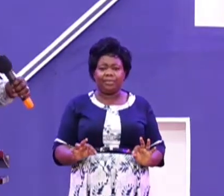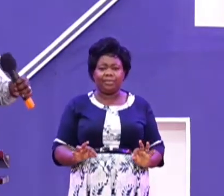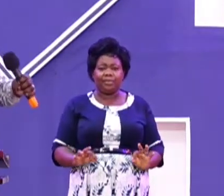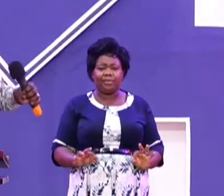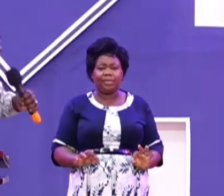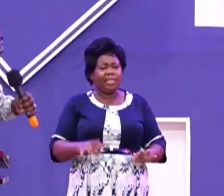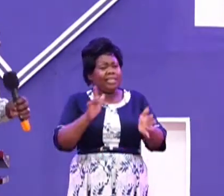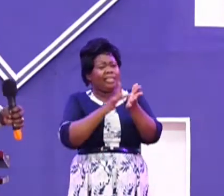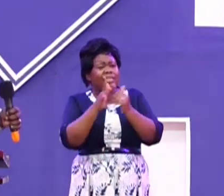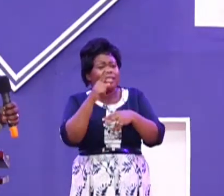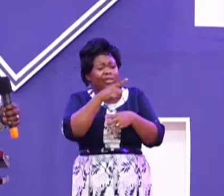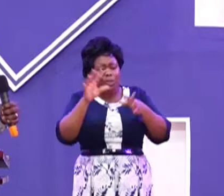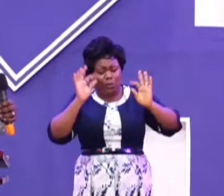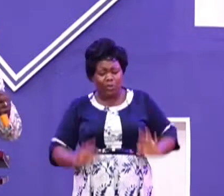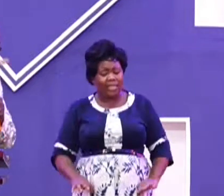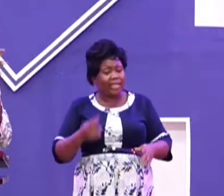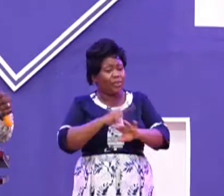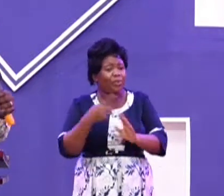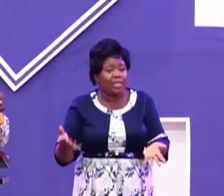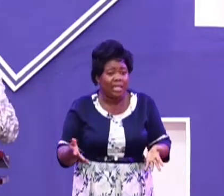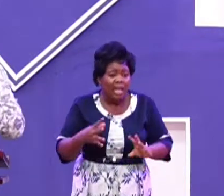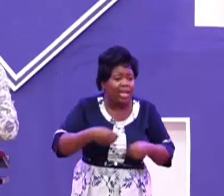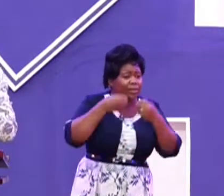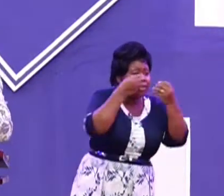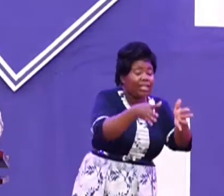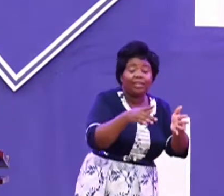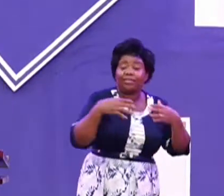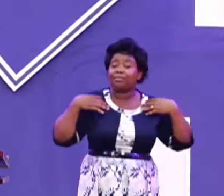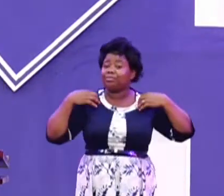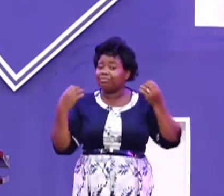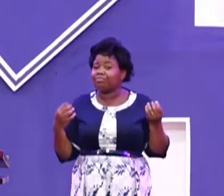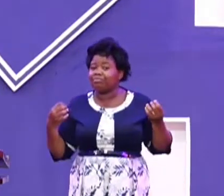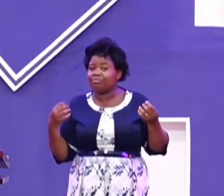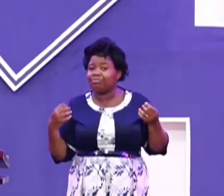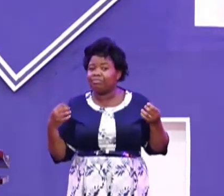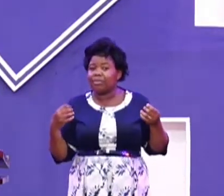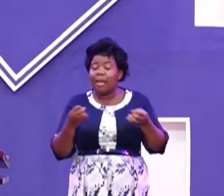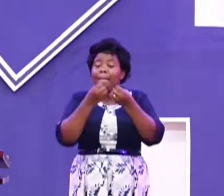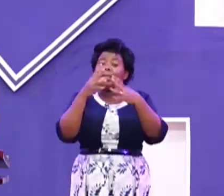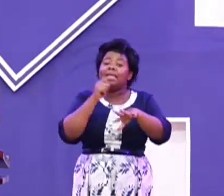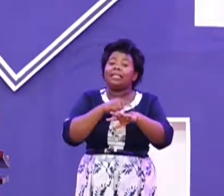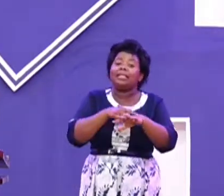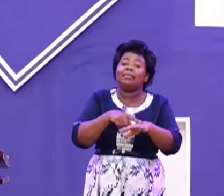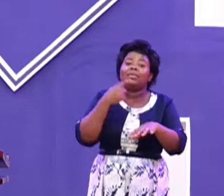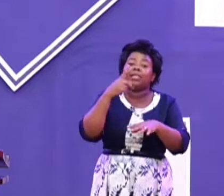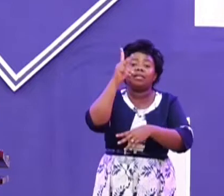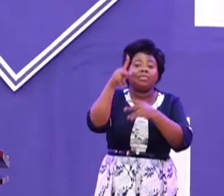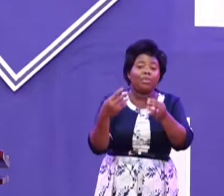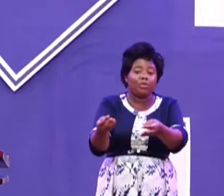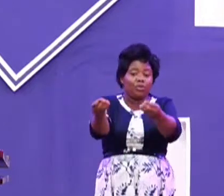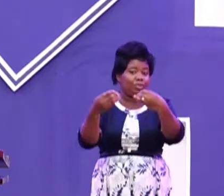Jesus, when were you naked? Yes, and we'll give you clothes. Many times we tell people to bring